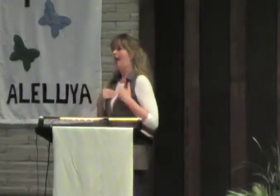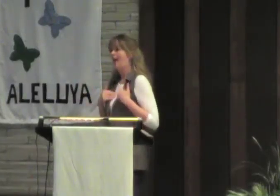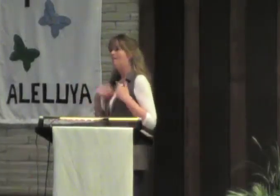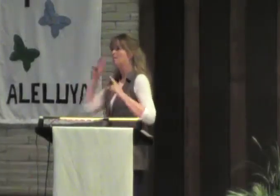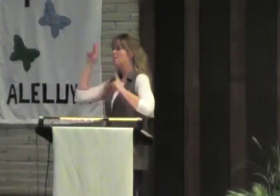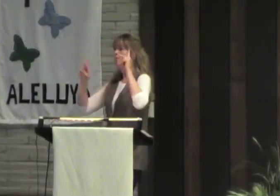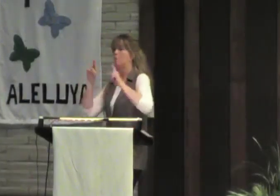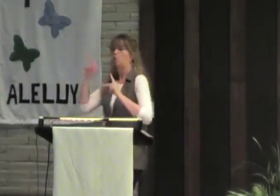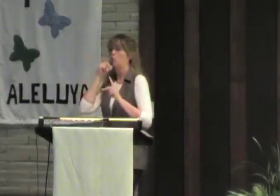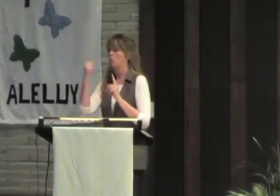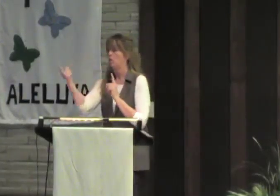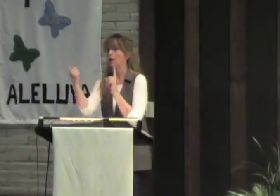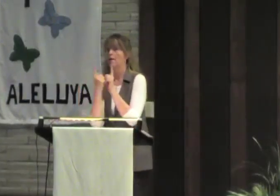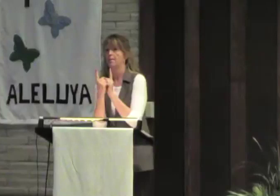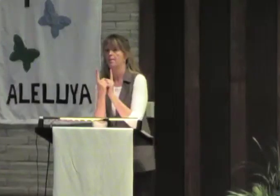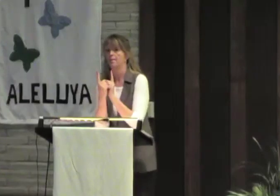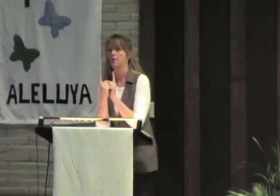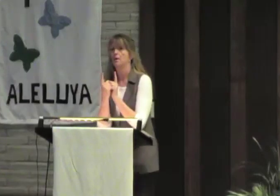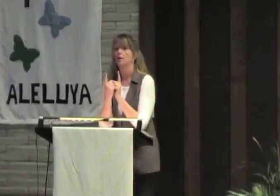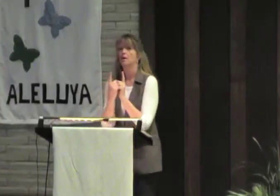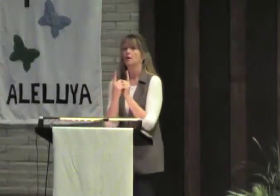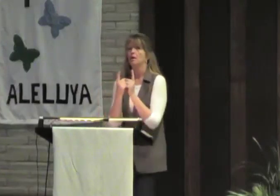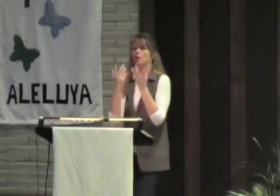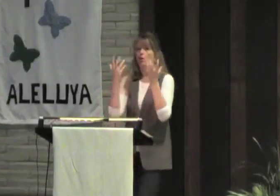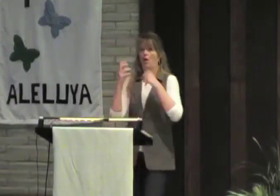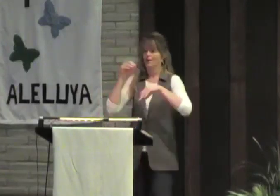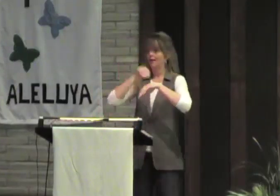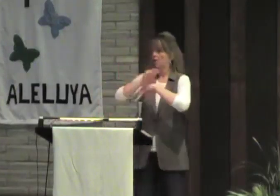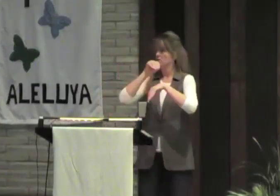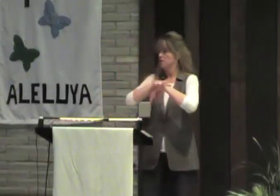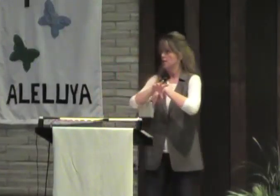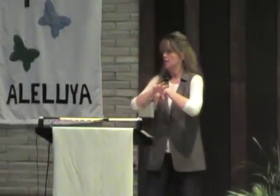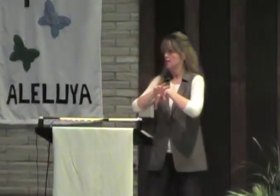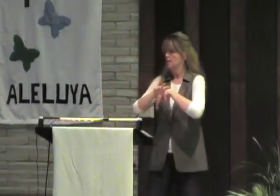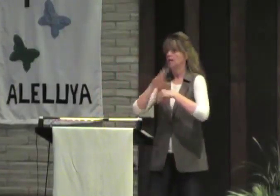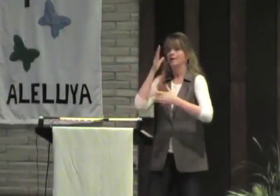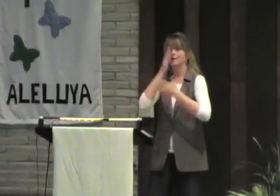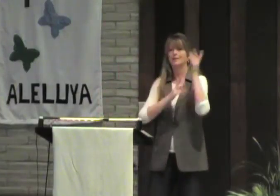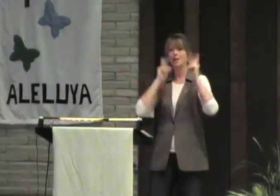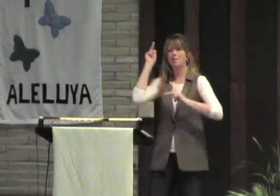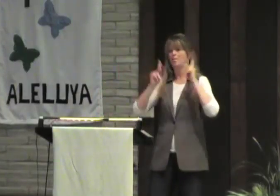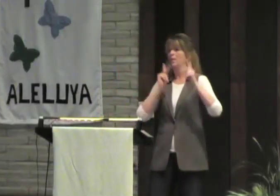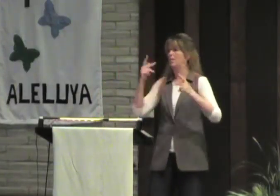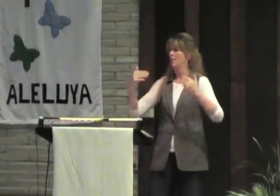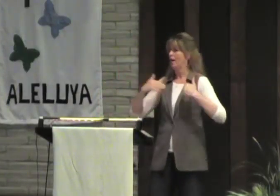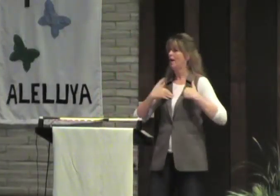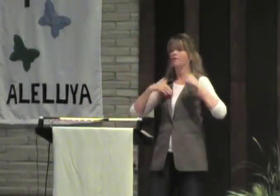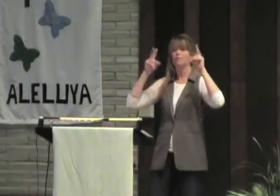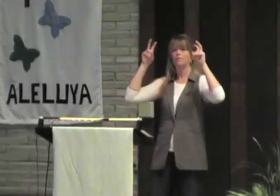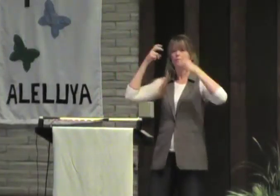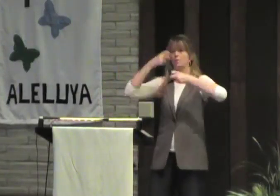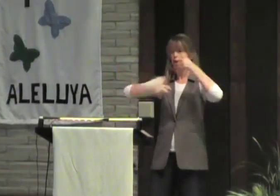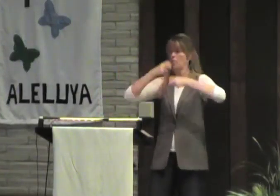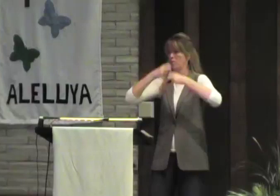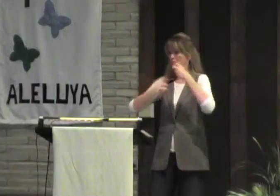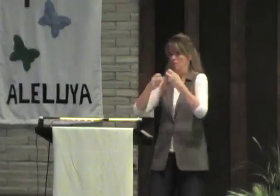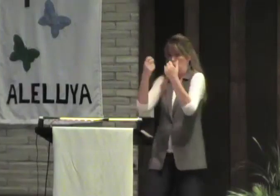sick. I have people who come to me that want counseling. And some people